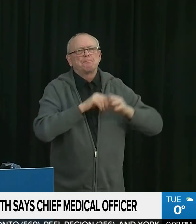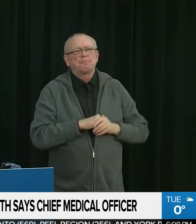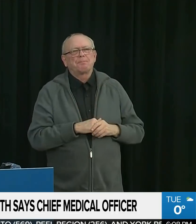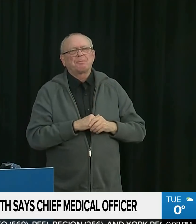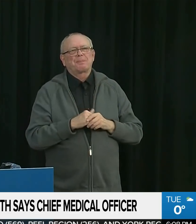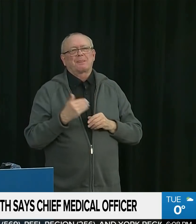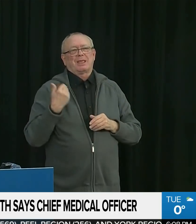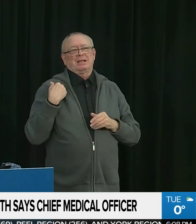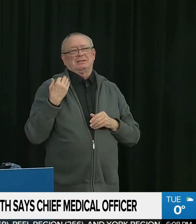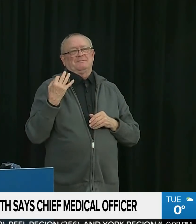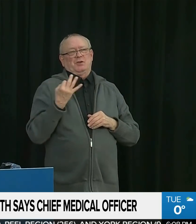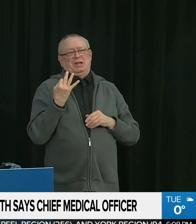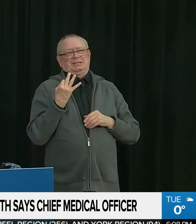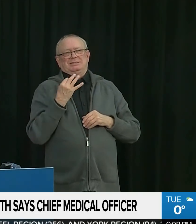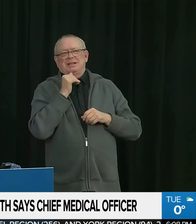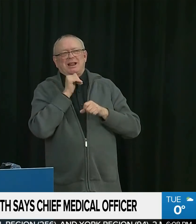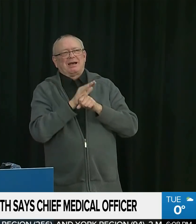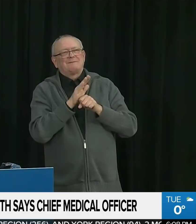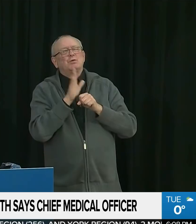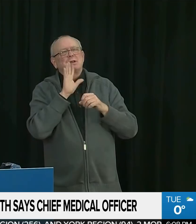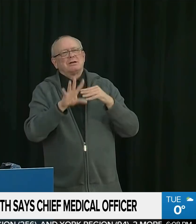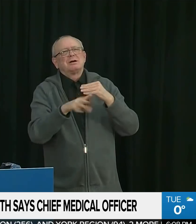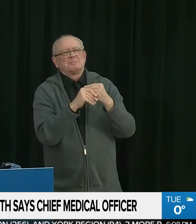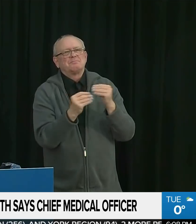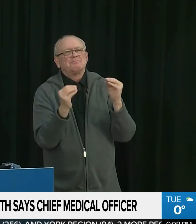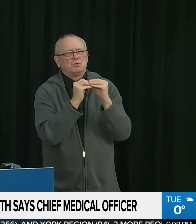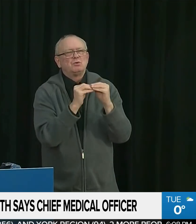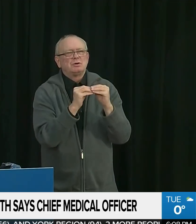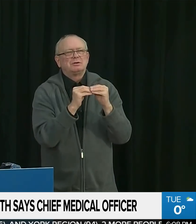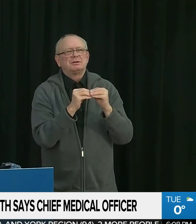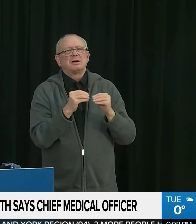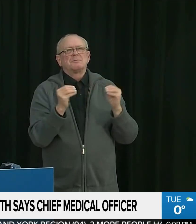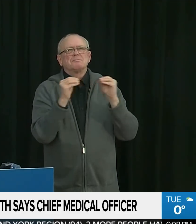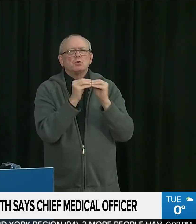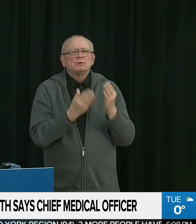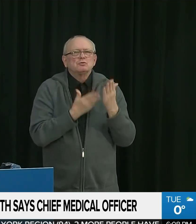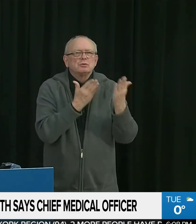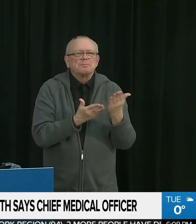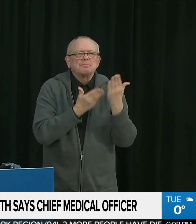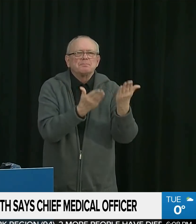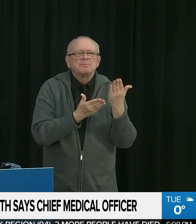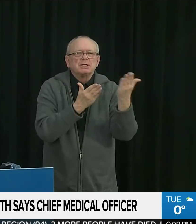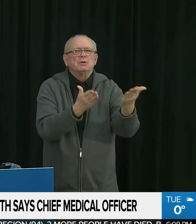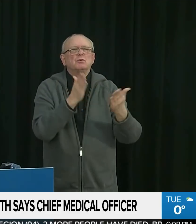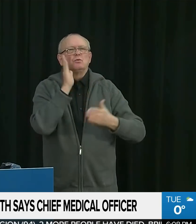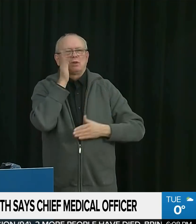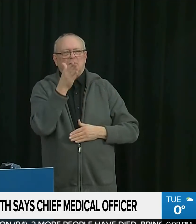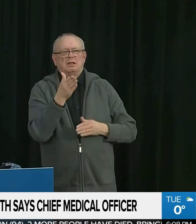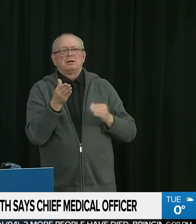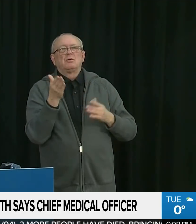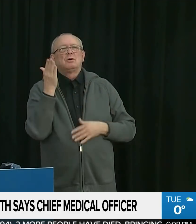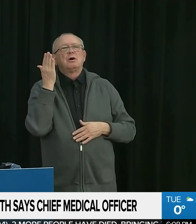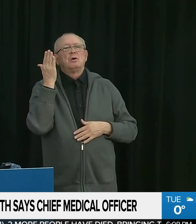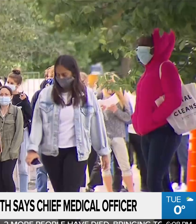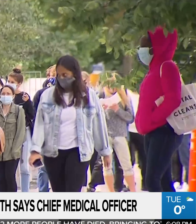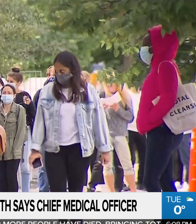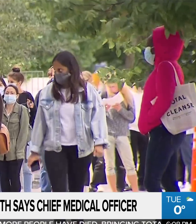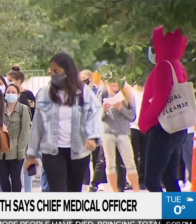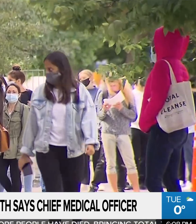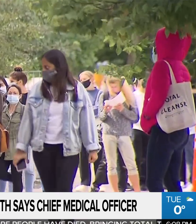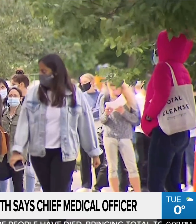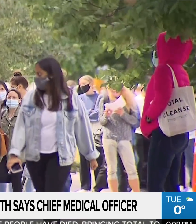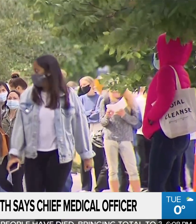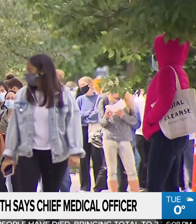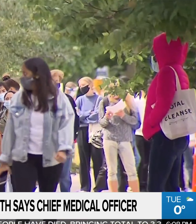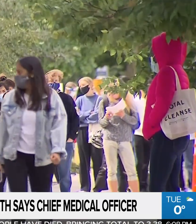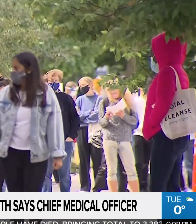Friday are not enough, we will absolutely be bringing forward recommendations for additional measures because we are in a critical time. Health